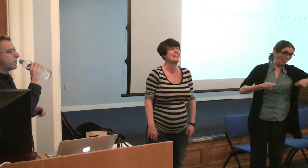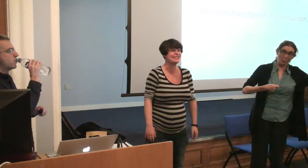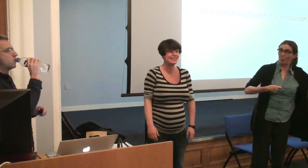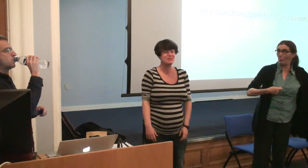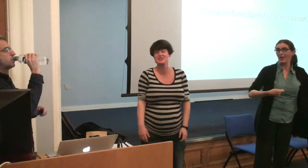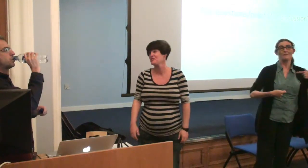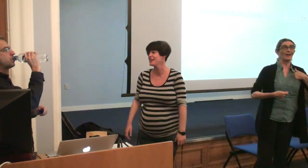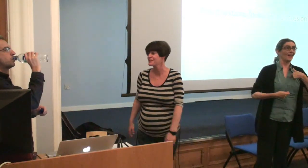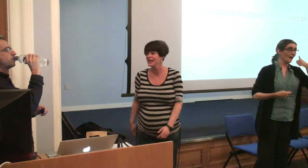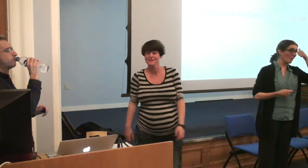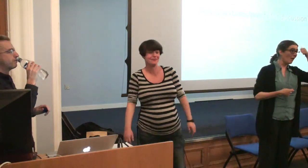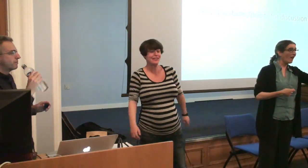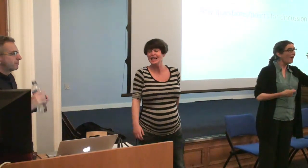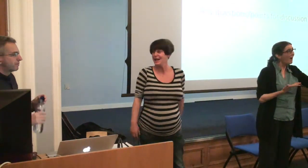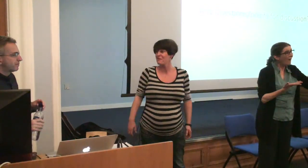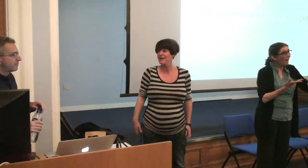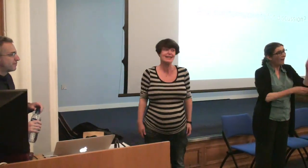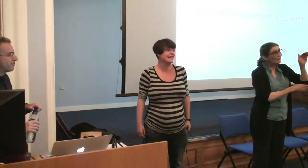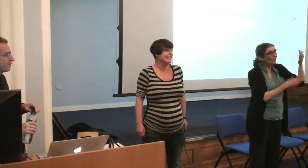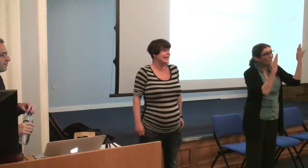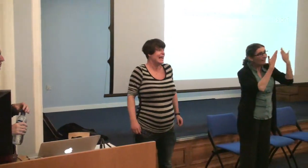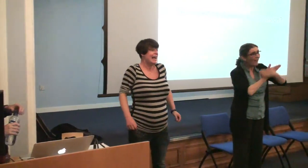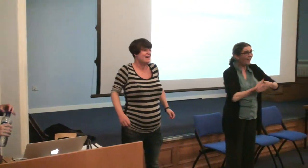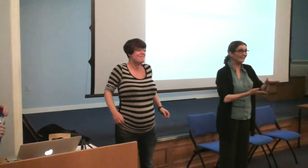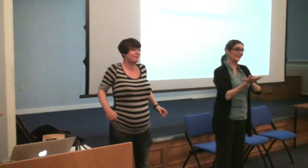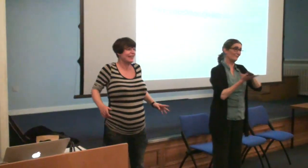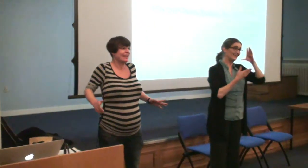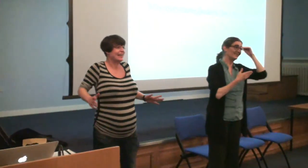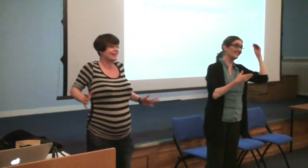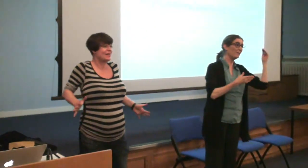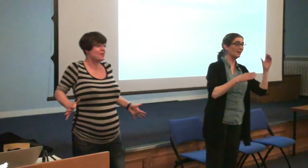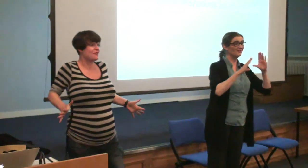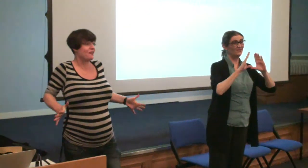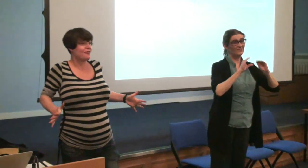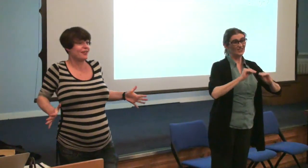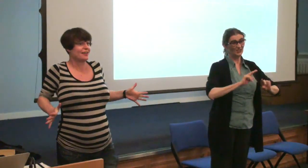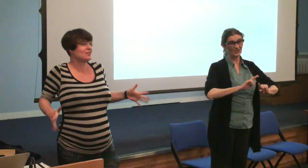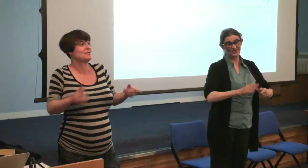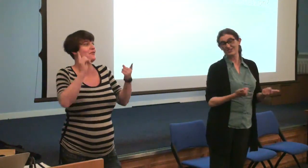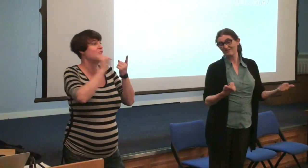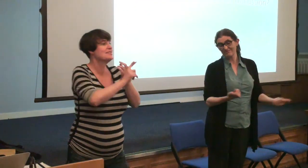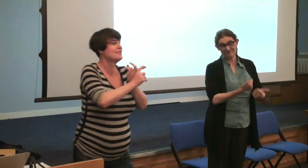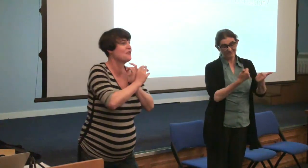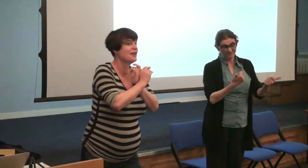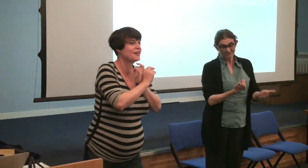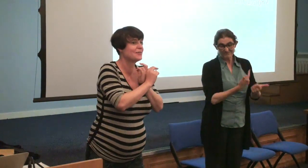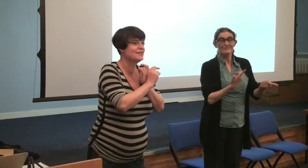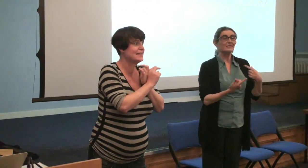and summer's going as well, I'm afraid. A couple of announcements. Well, first of all, I've got a question.